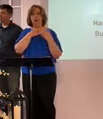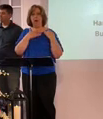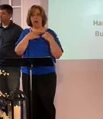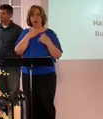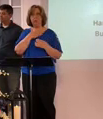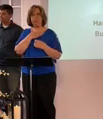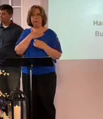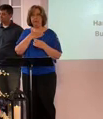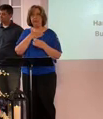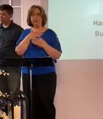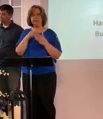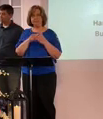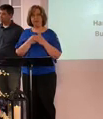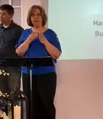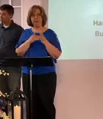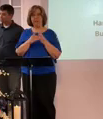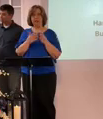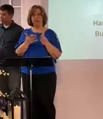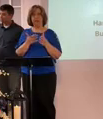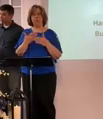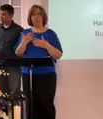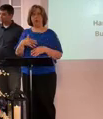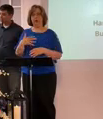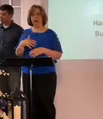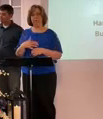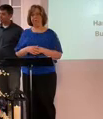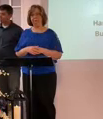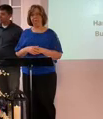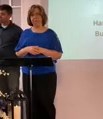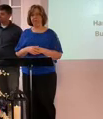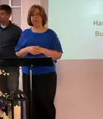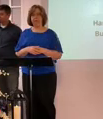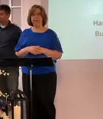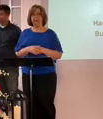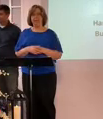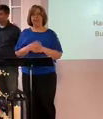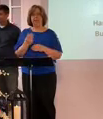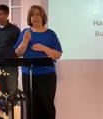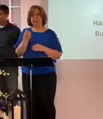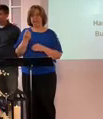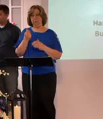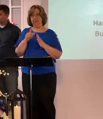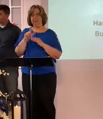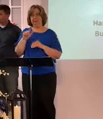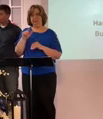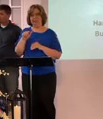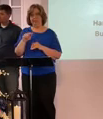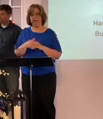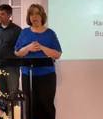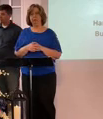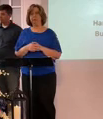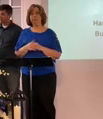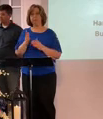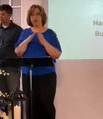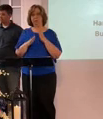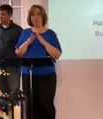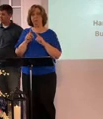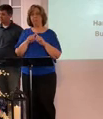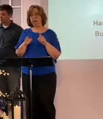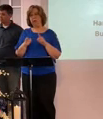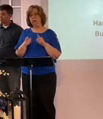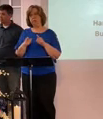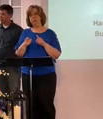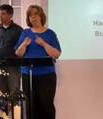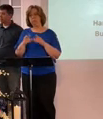Well, we had another hiccup, not that much longer. But then again, everything worked out. So we went